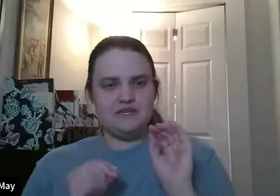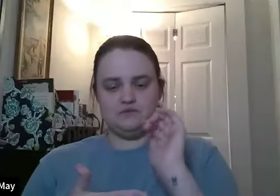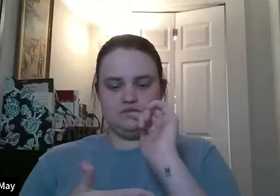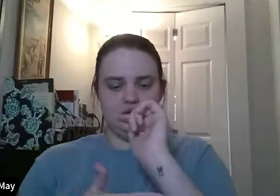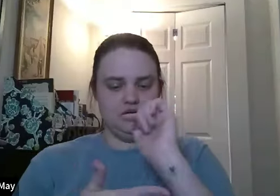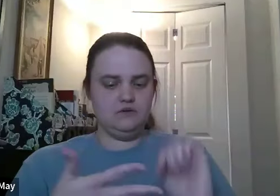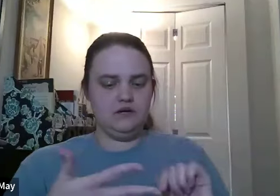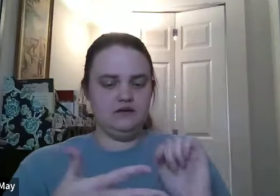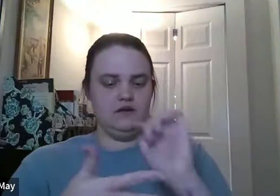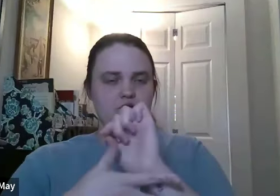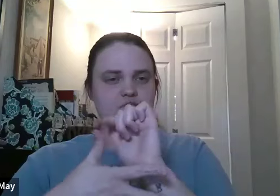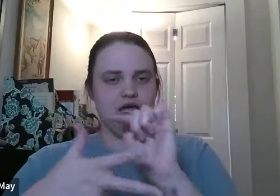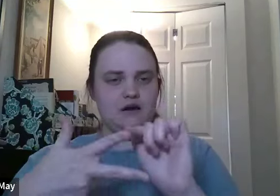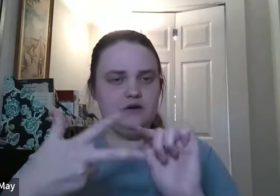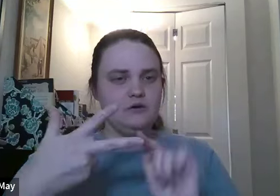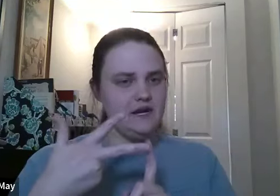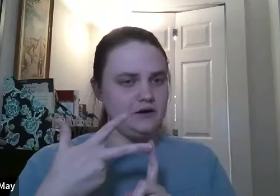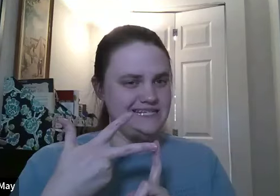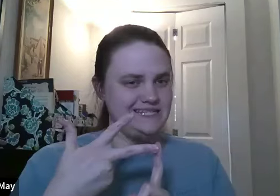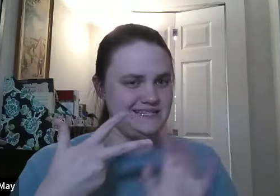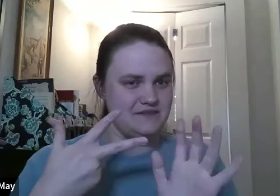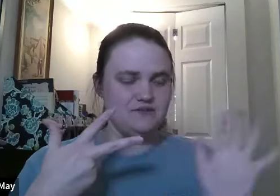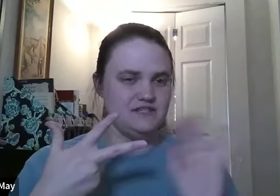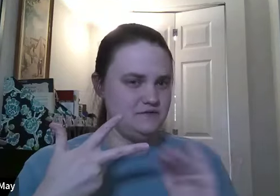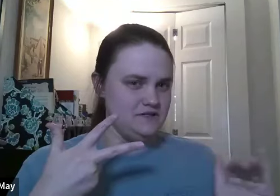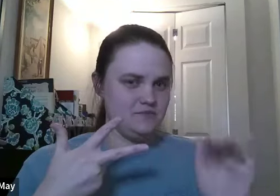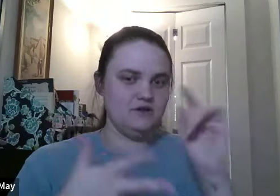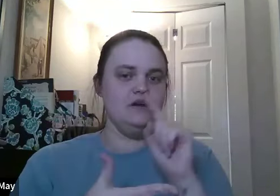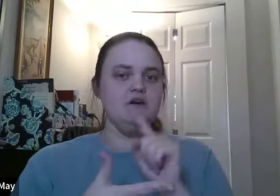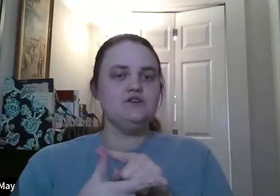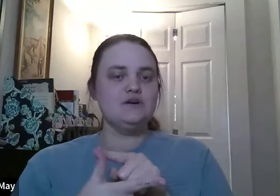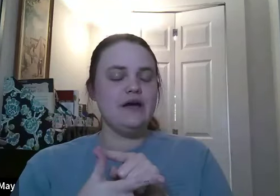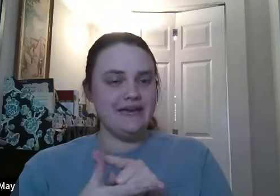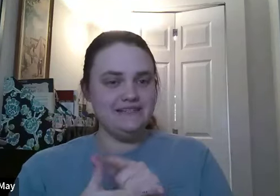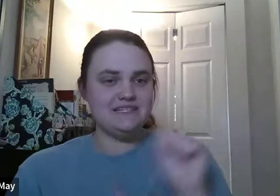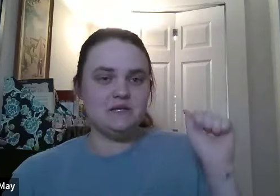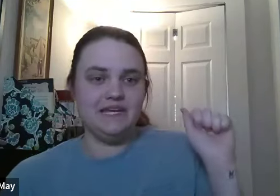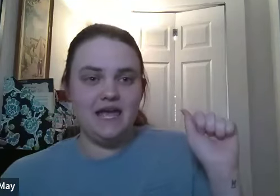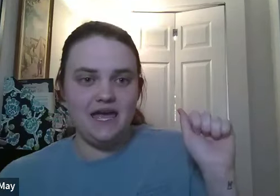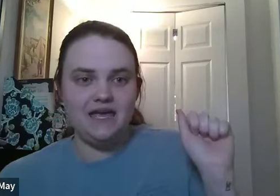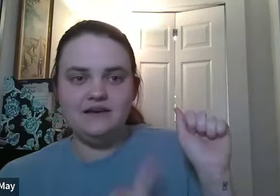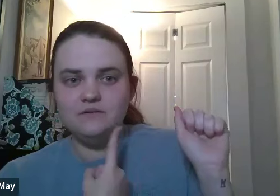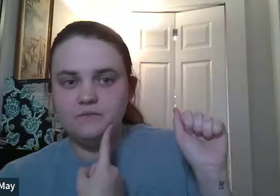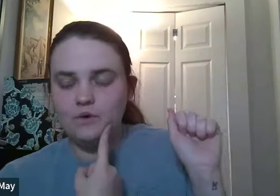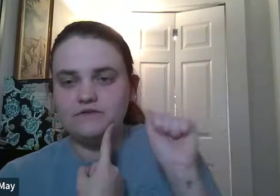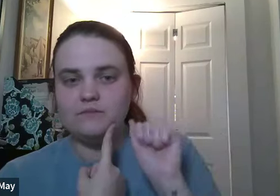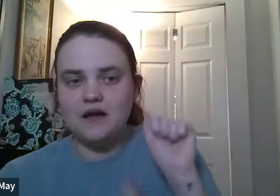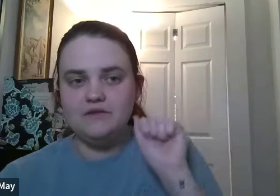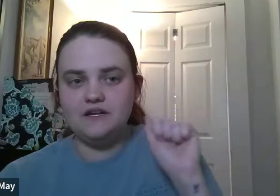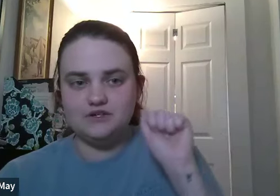these real quick. We'll do aunt, uncle, and then our nieces and nephews because they're very similar. So aunt is going to be an A, corner of your mouth in a